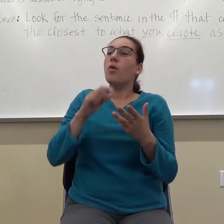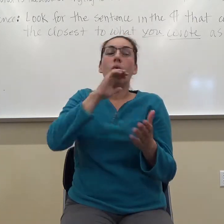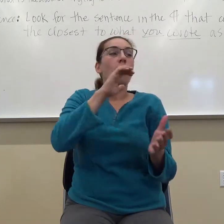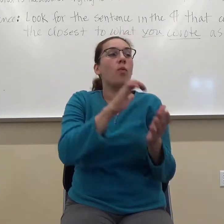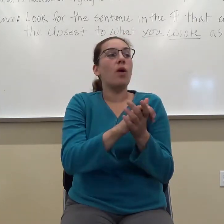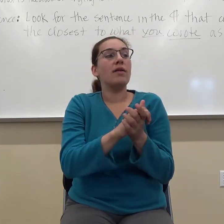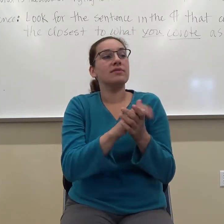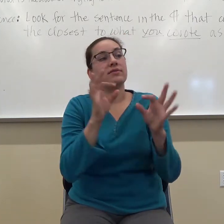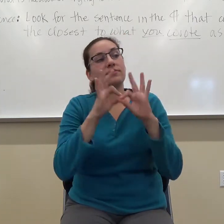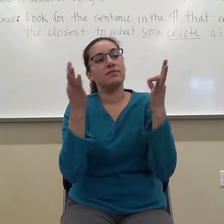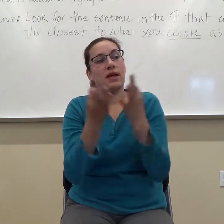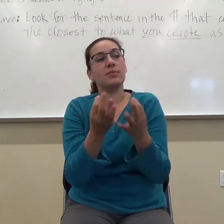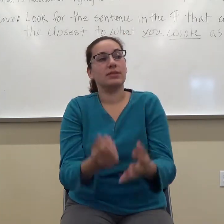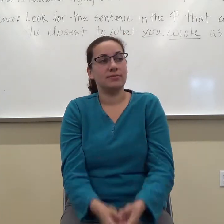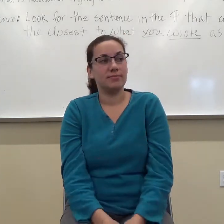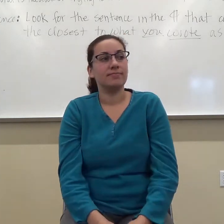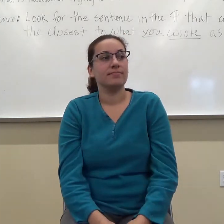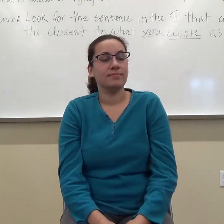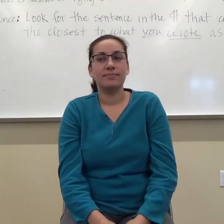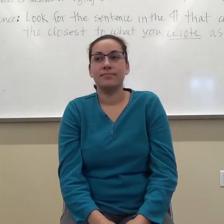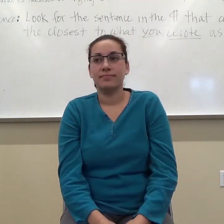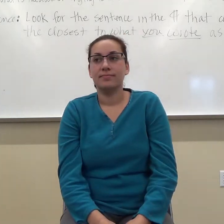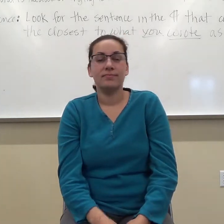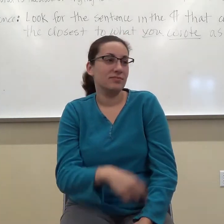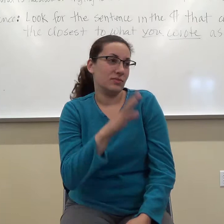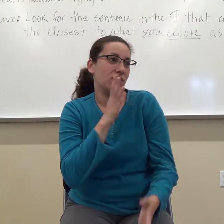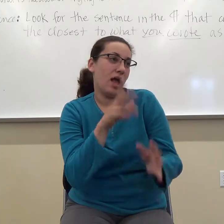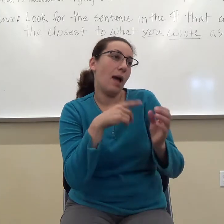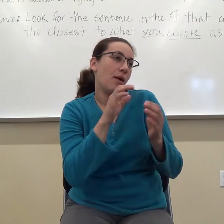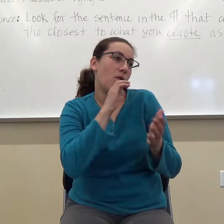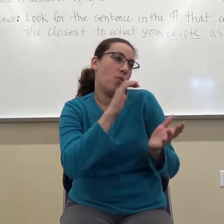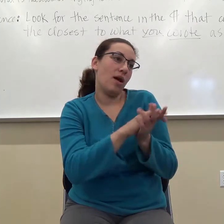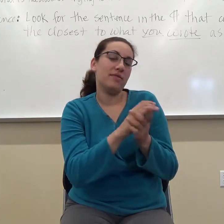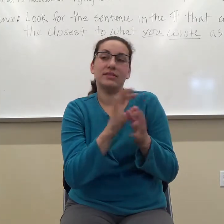That's where this goes. So we saw those wives and families down here.